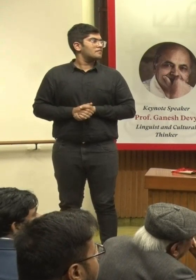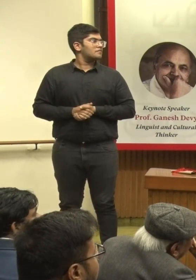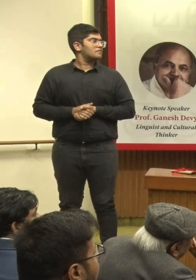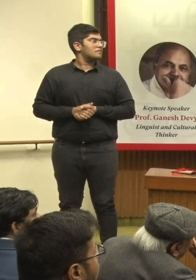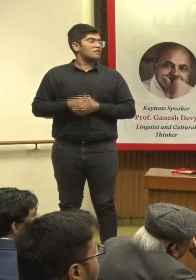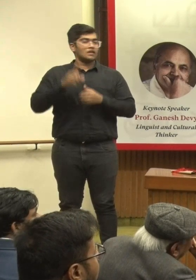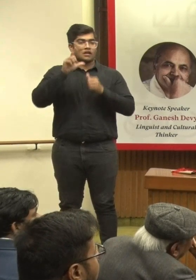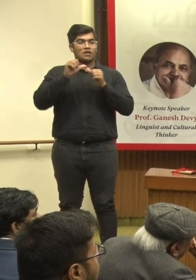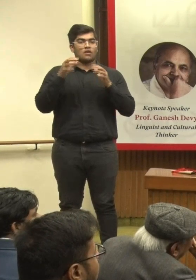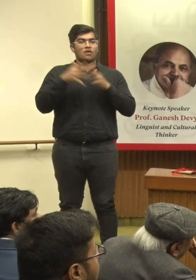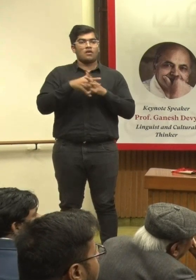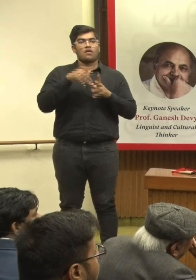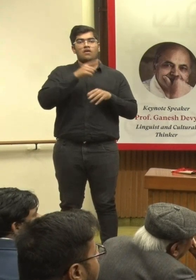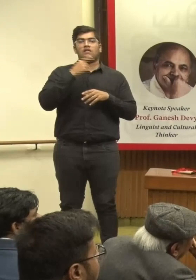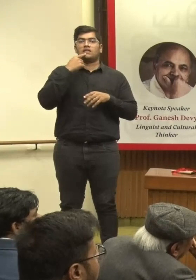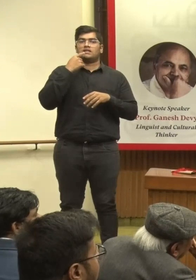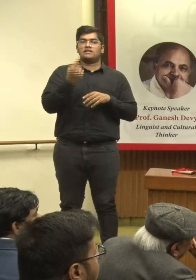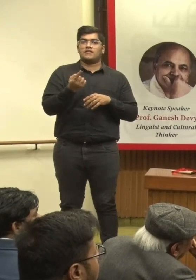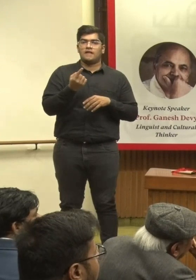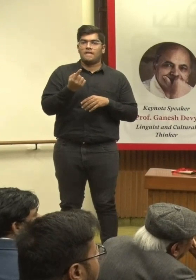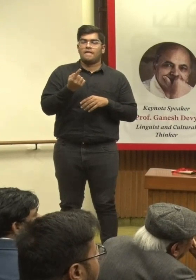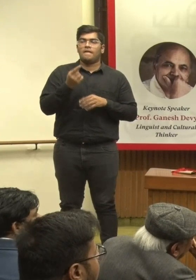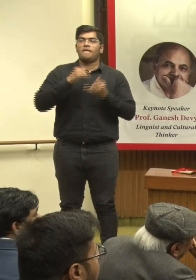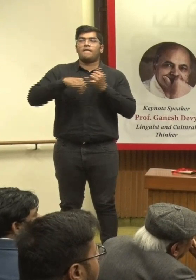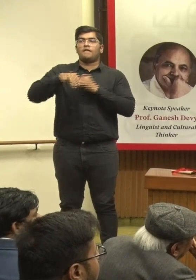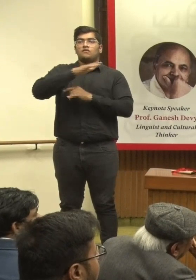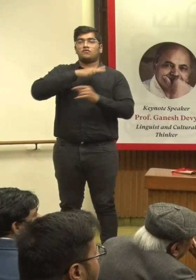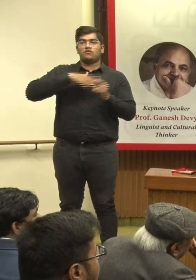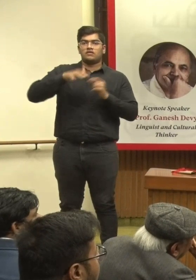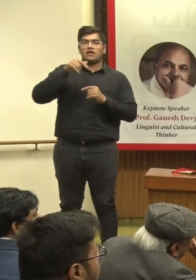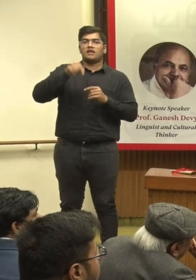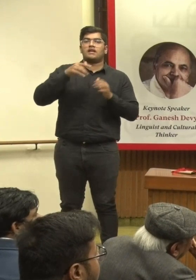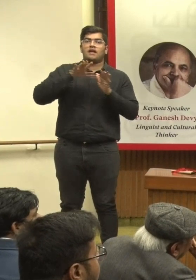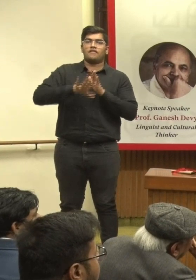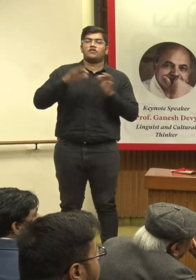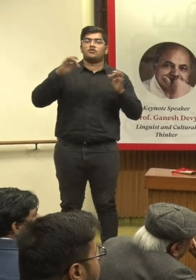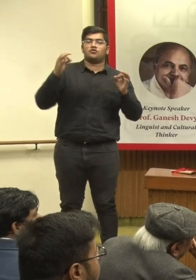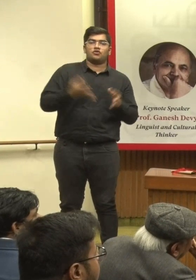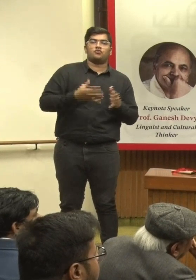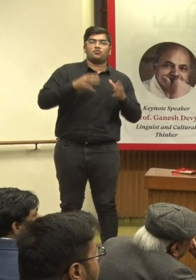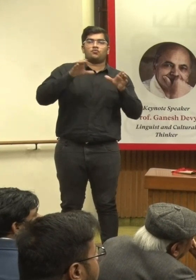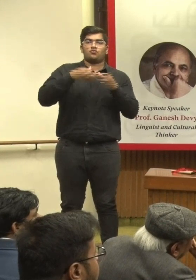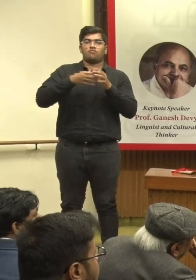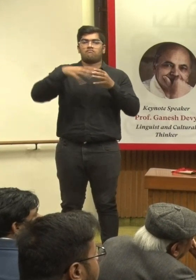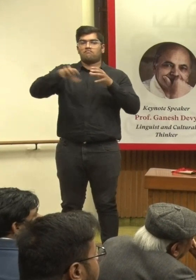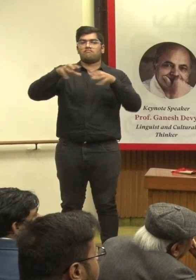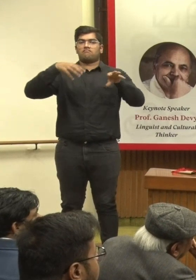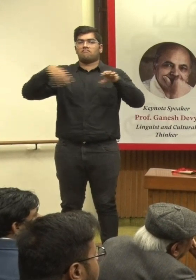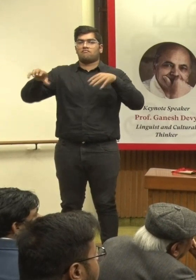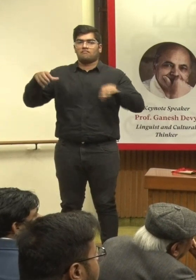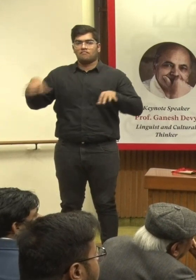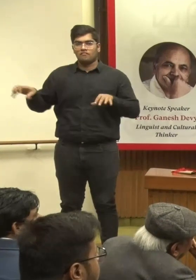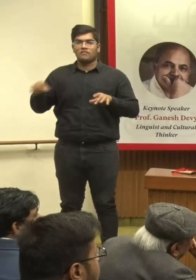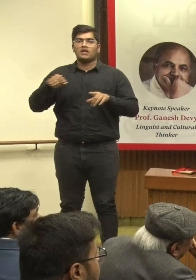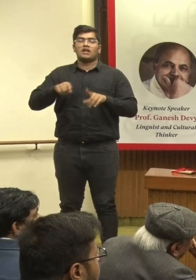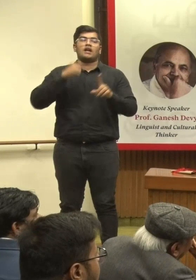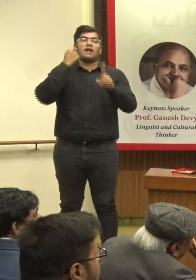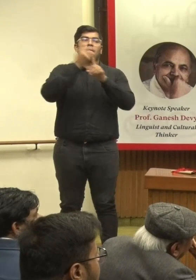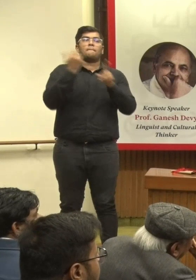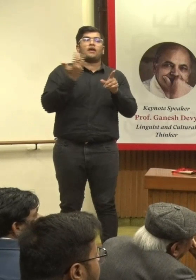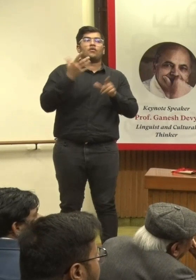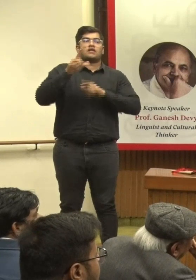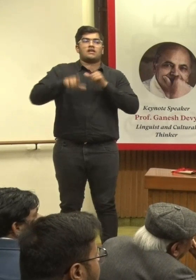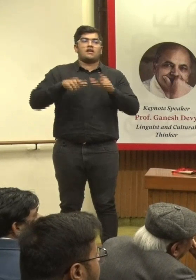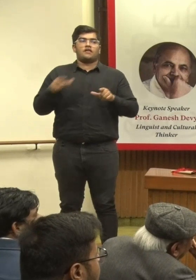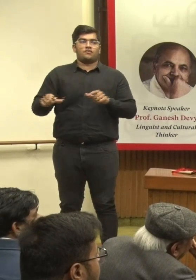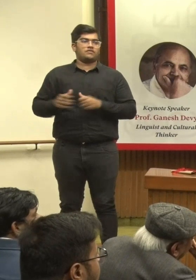Law sets of society into new classes impacting their languages.